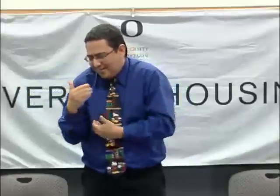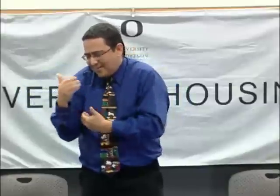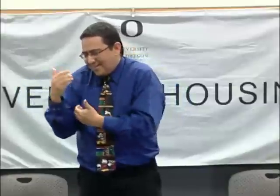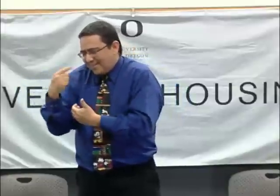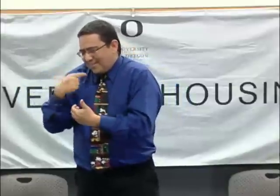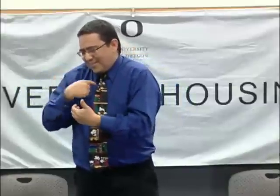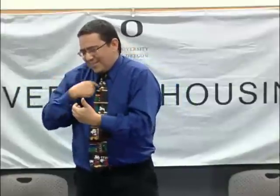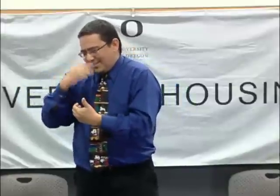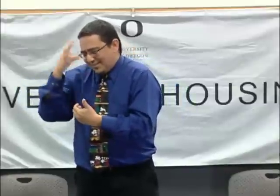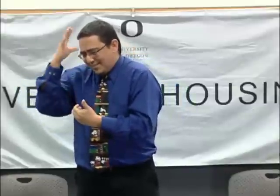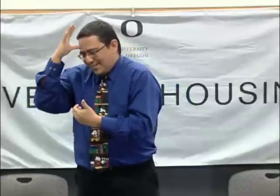baby,